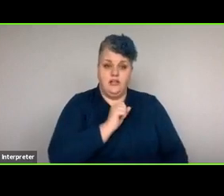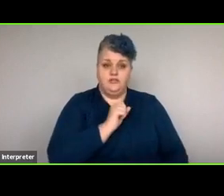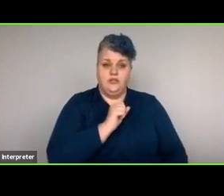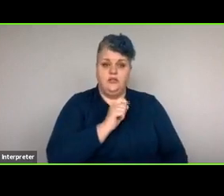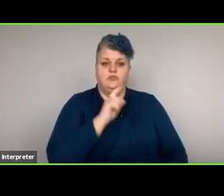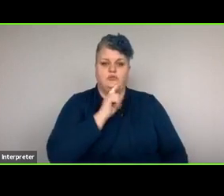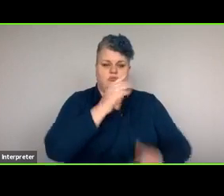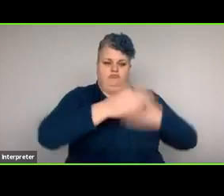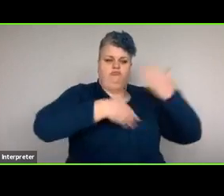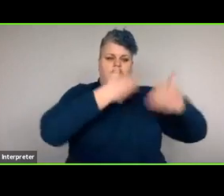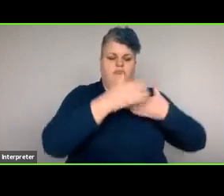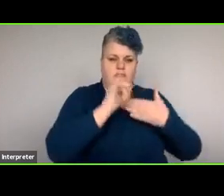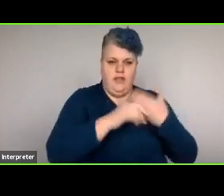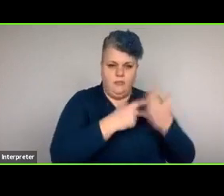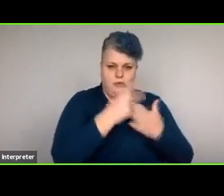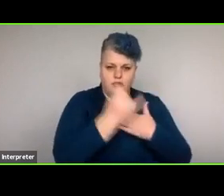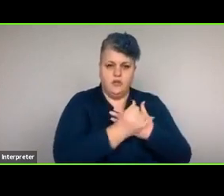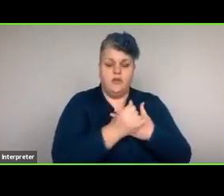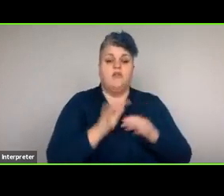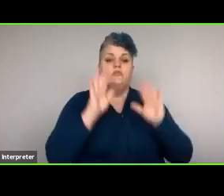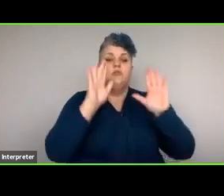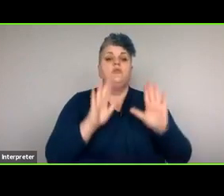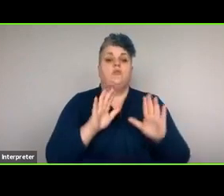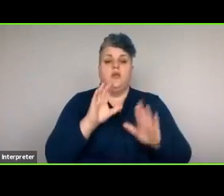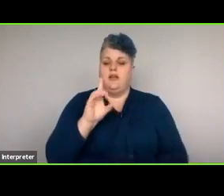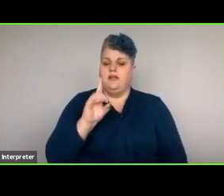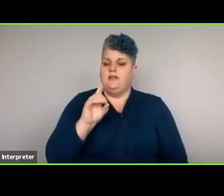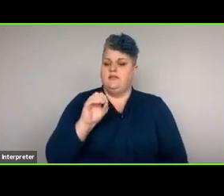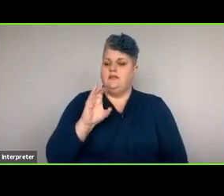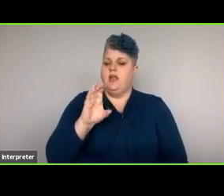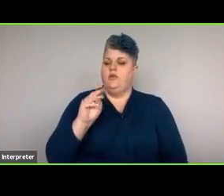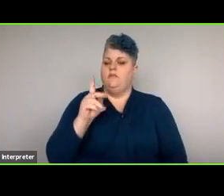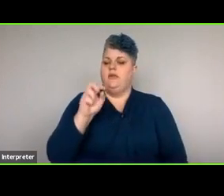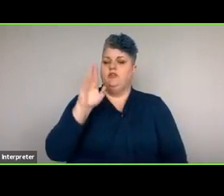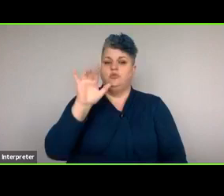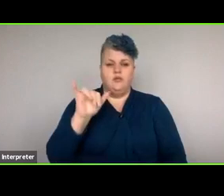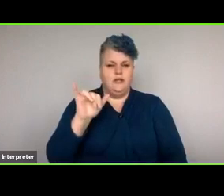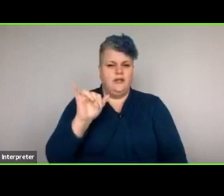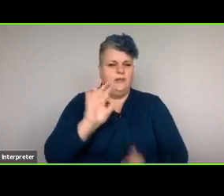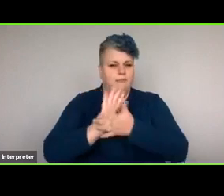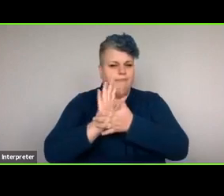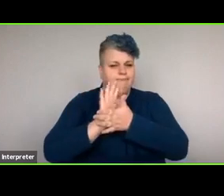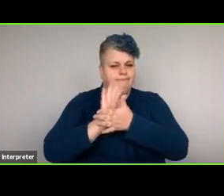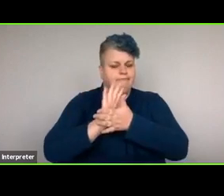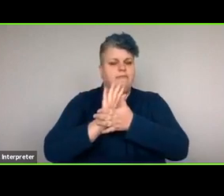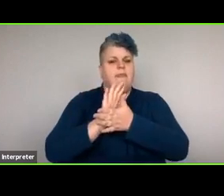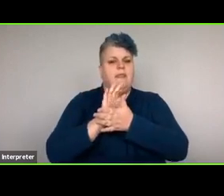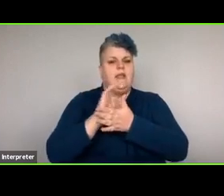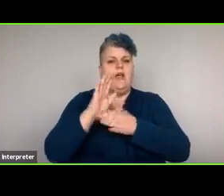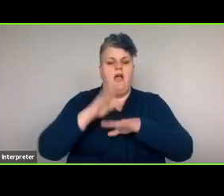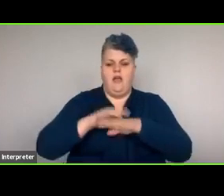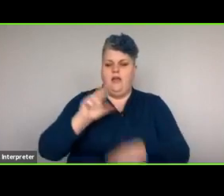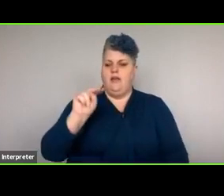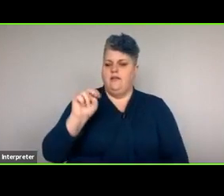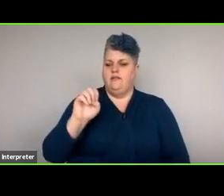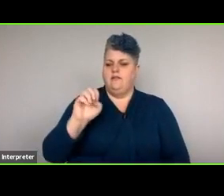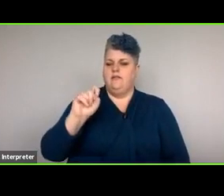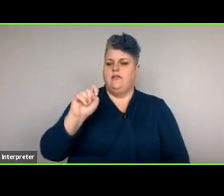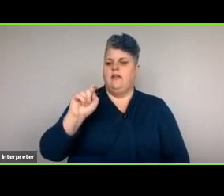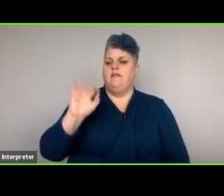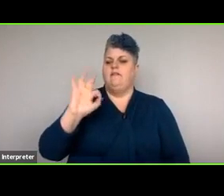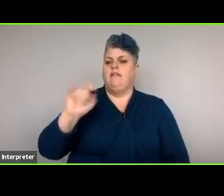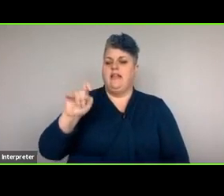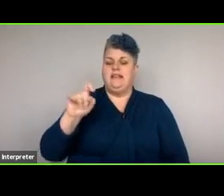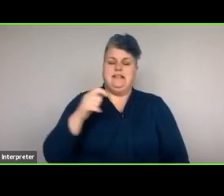rolling. There's a great documentary on Netflix that just came out, and I unfortunately haven't had a chance